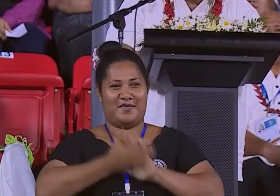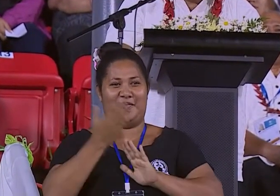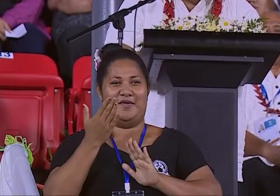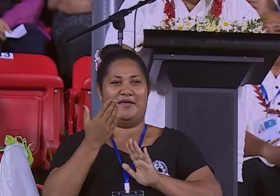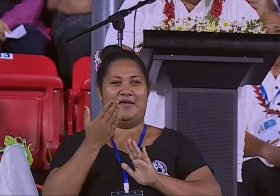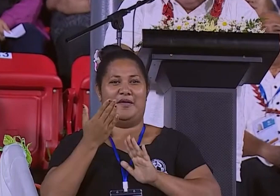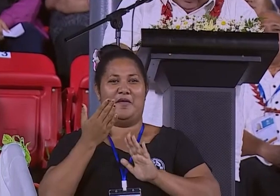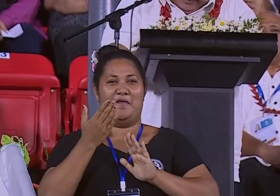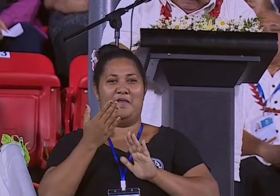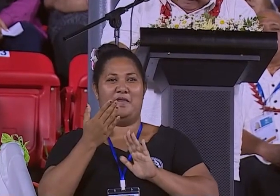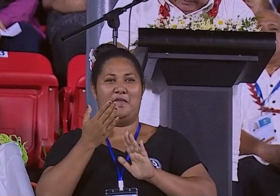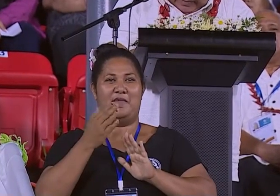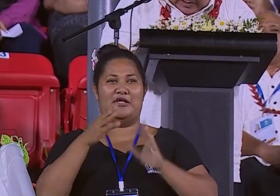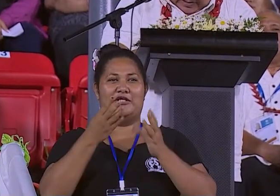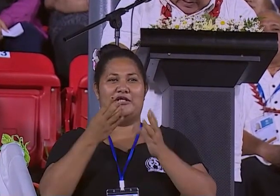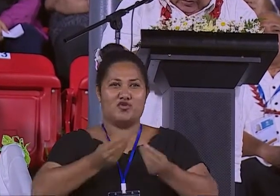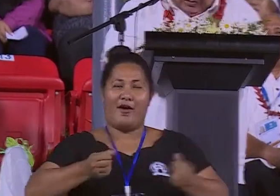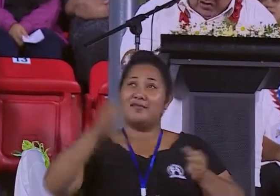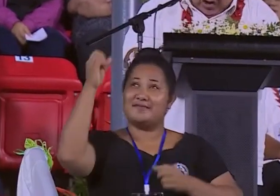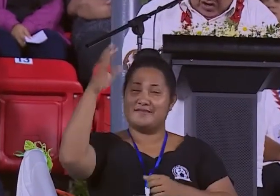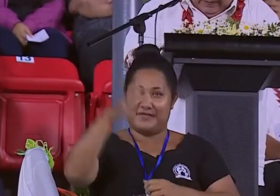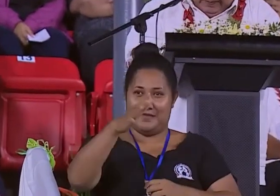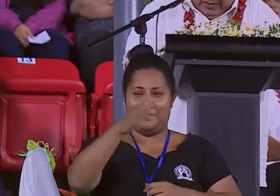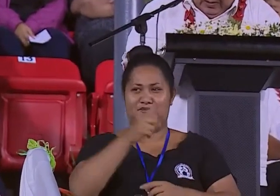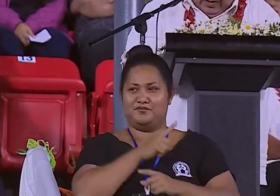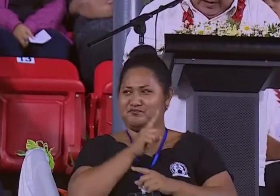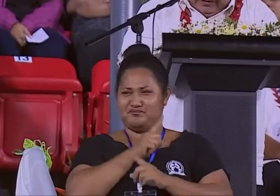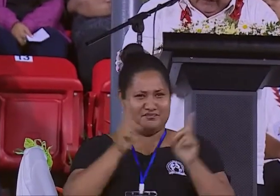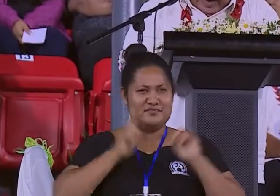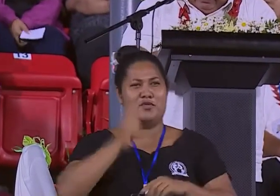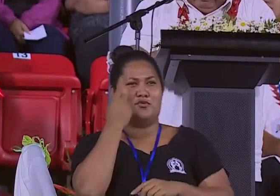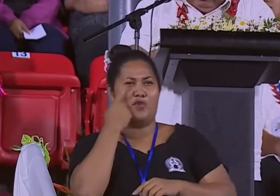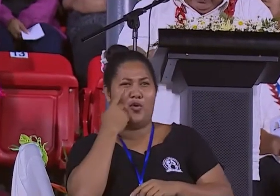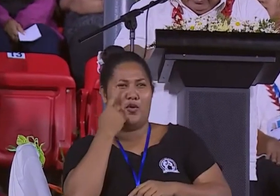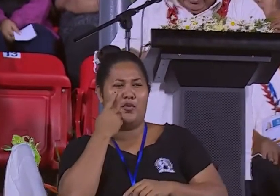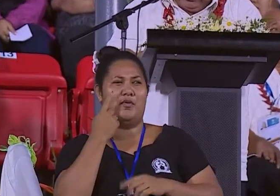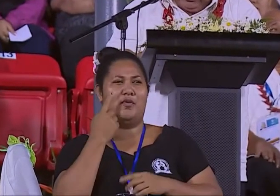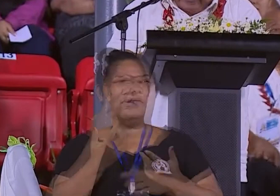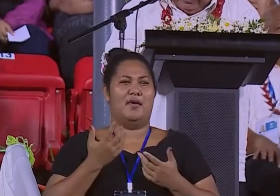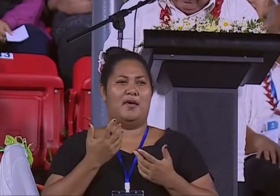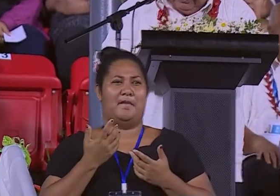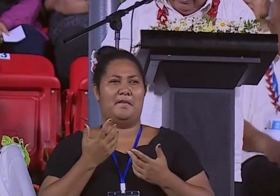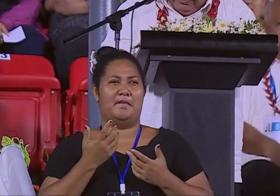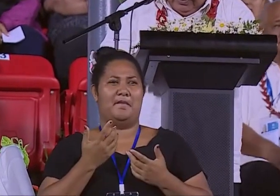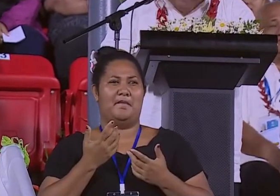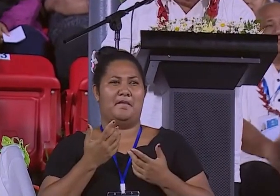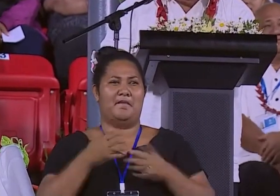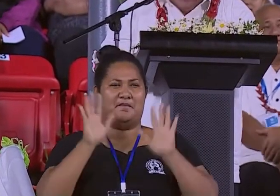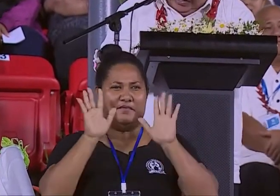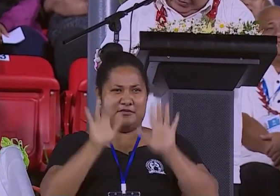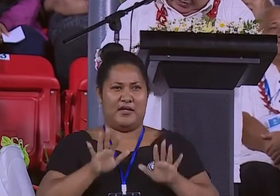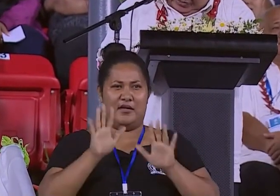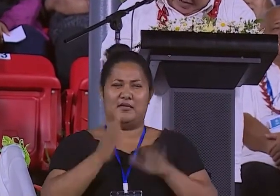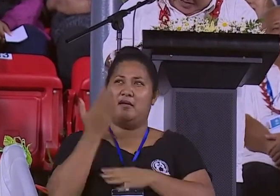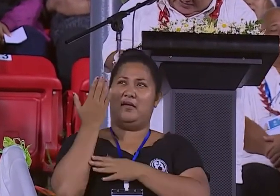dry and sunny. You saw a bit of that hot